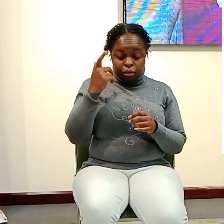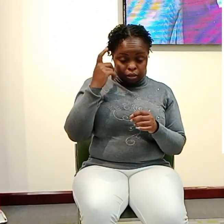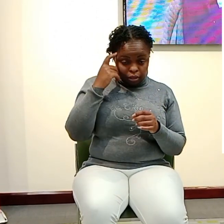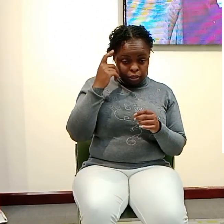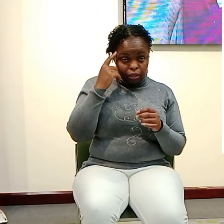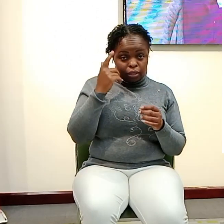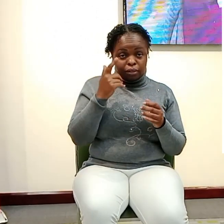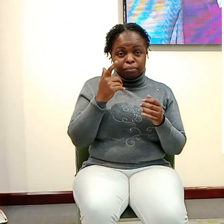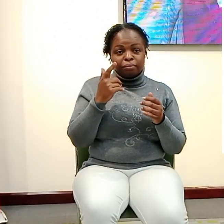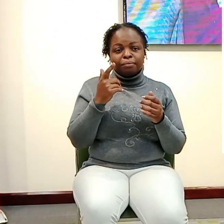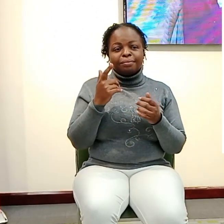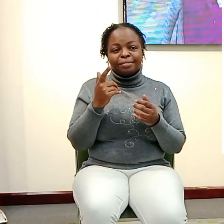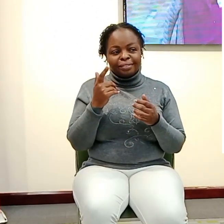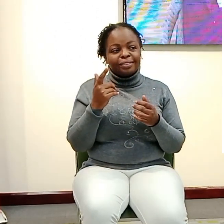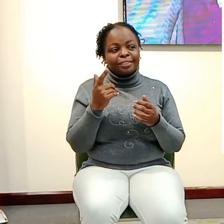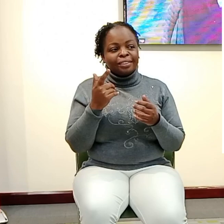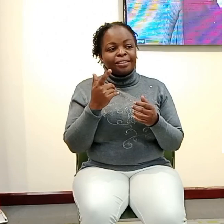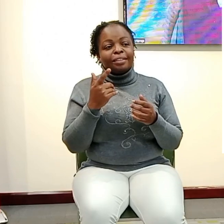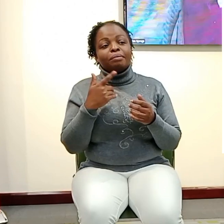being recorded. I hope